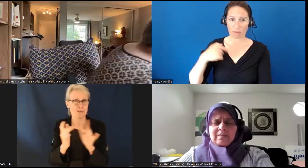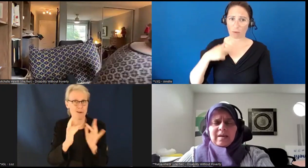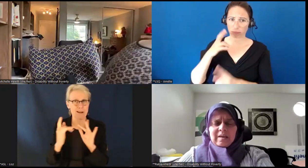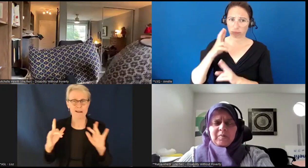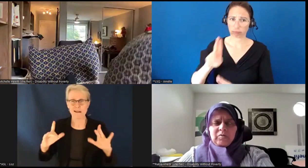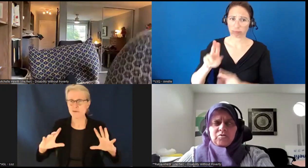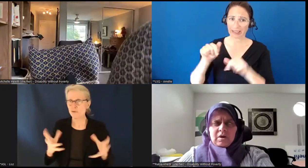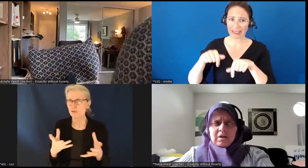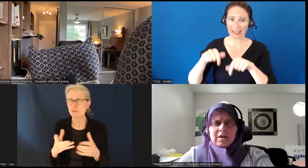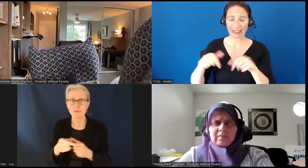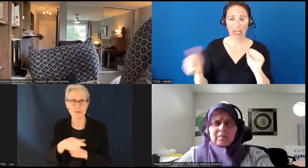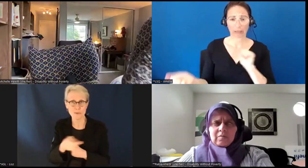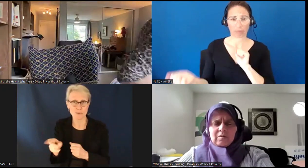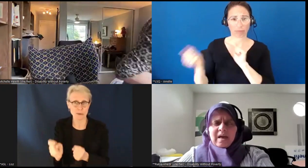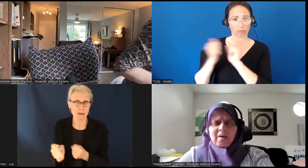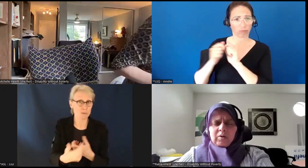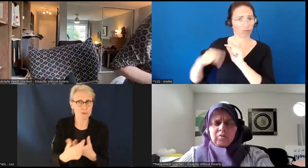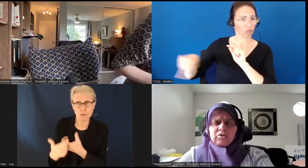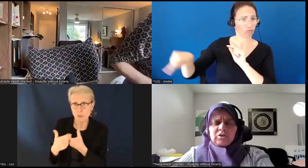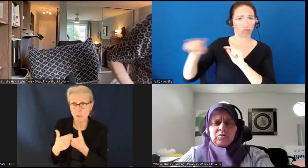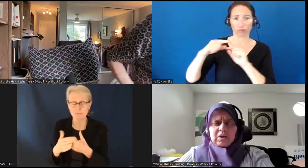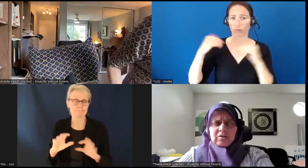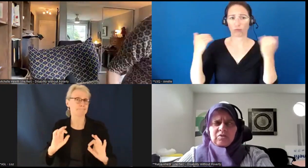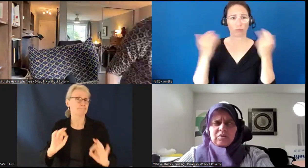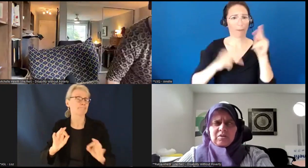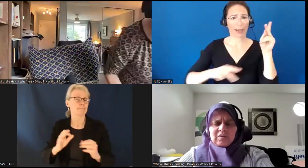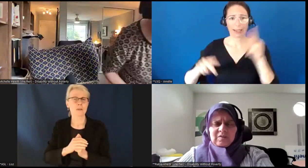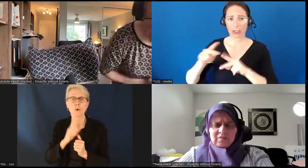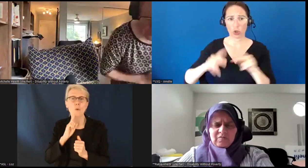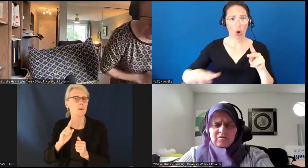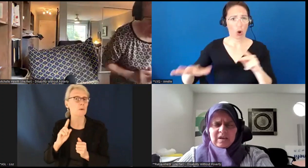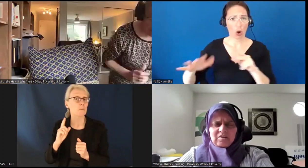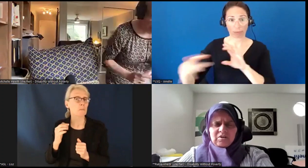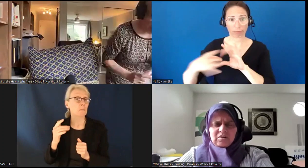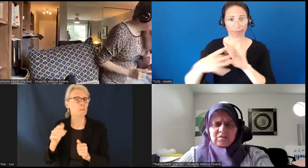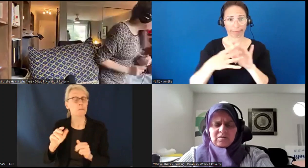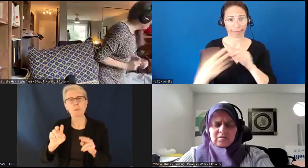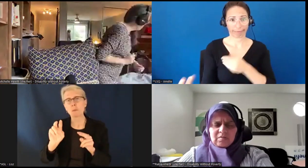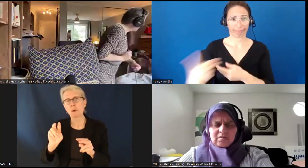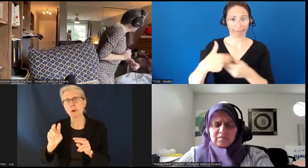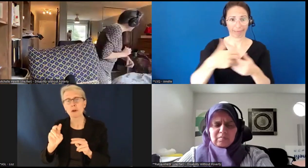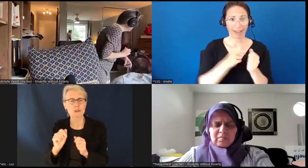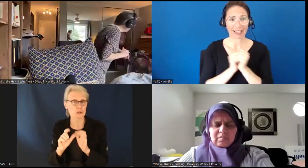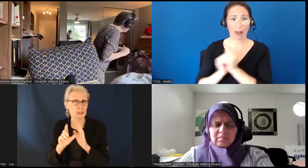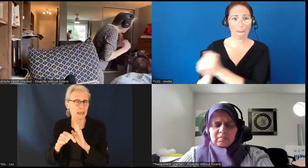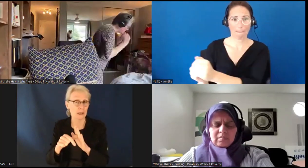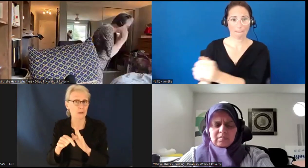that is able to join us or that will tune into this conversation.